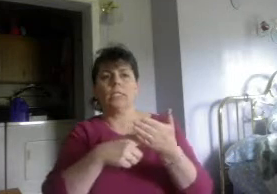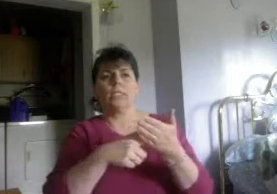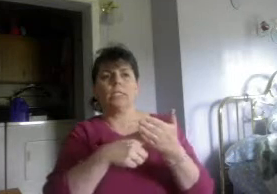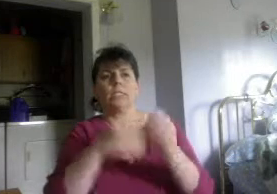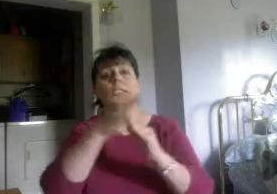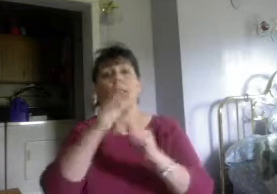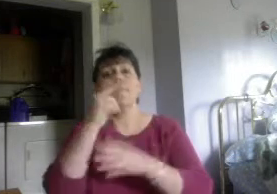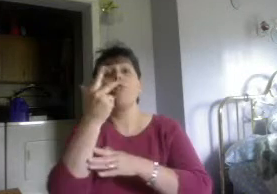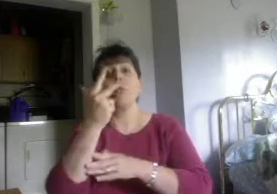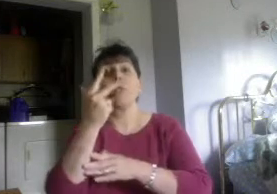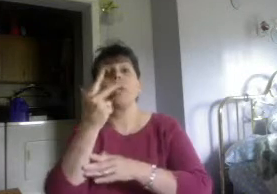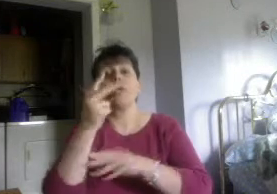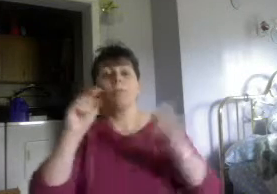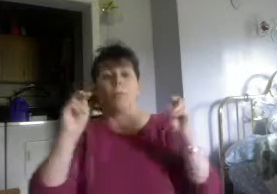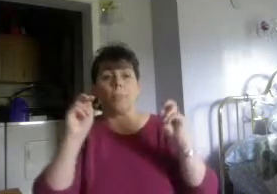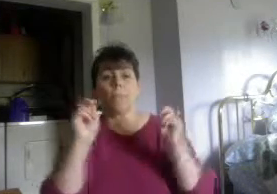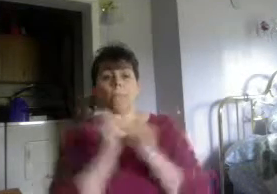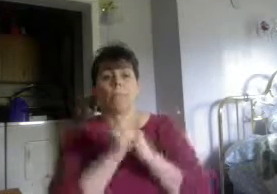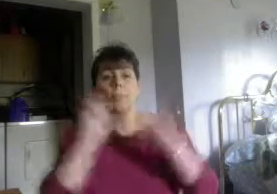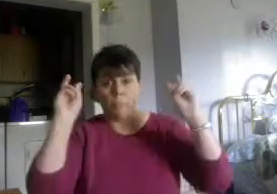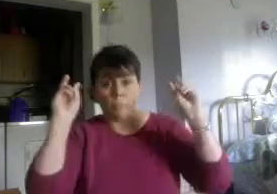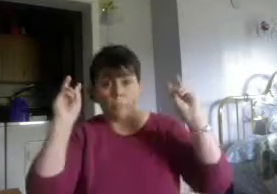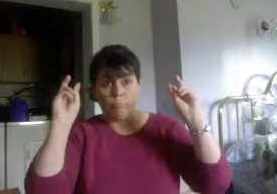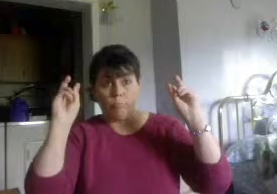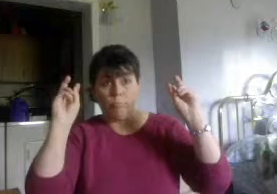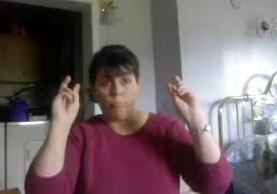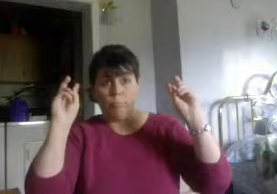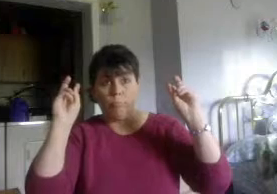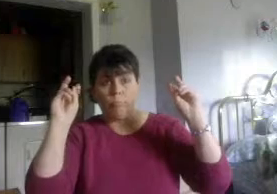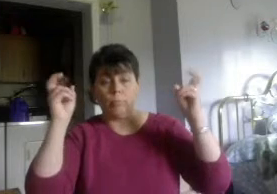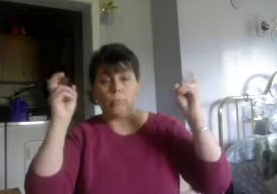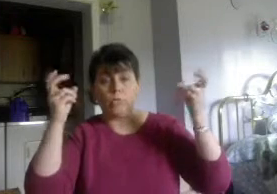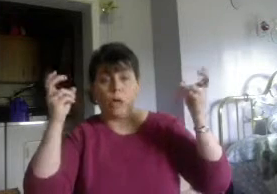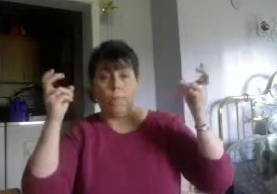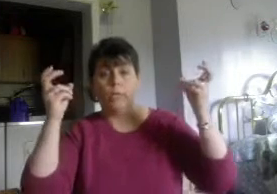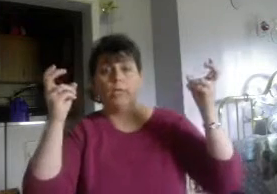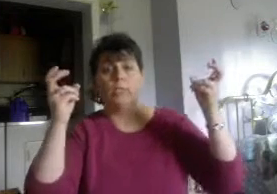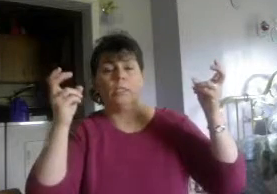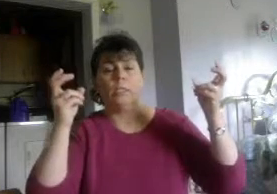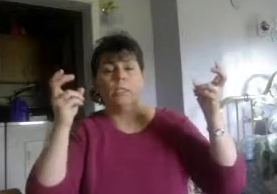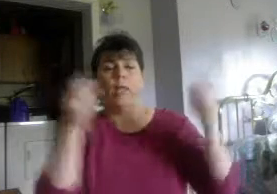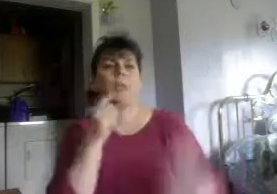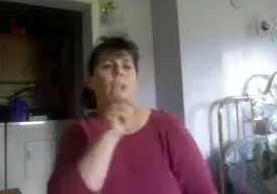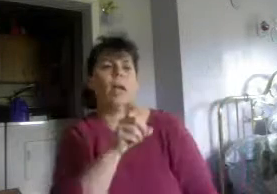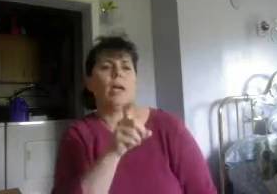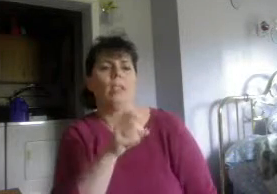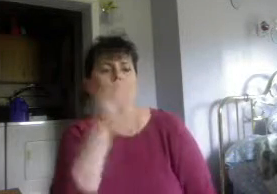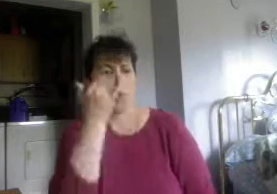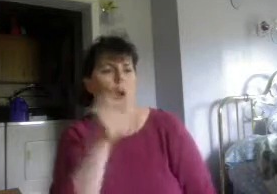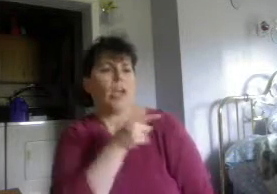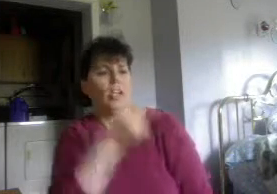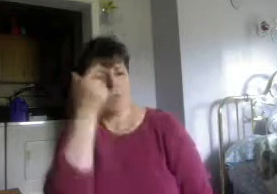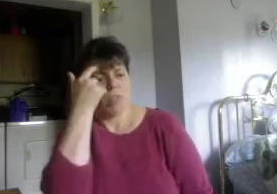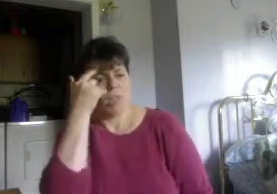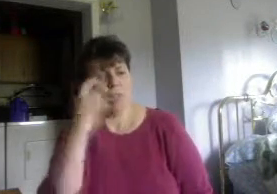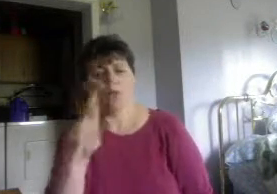ask the following questions. Why did you suspect race was a factor here? Can you identify